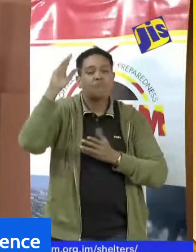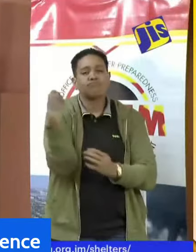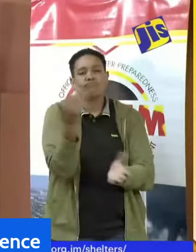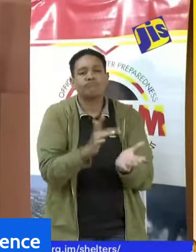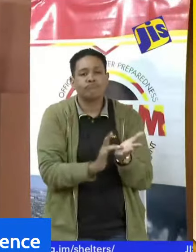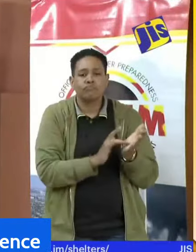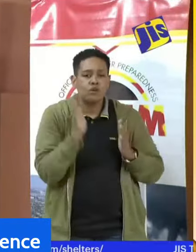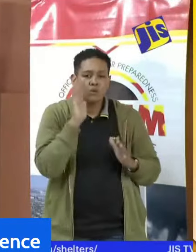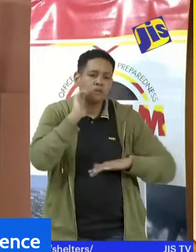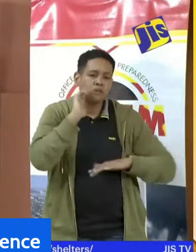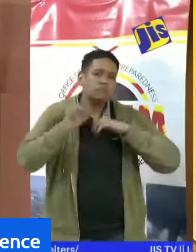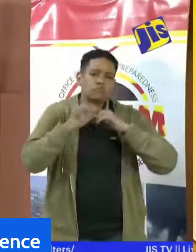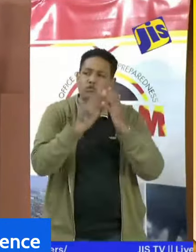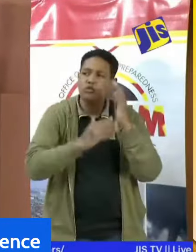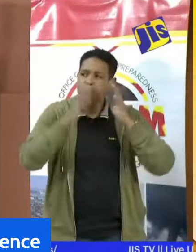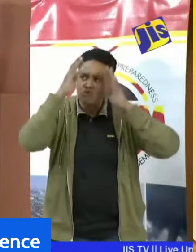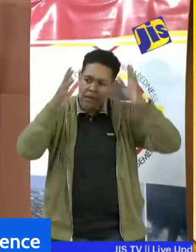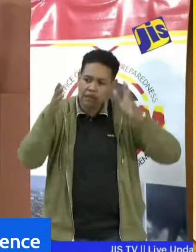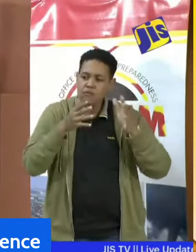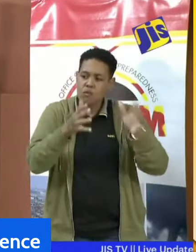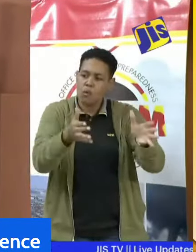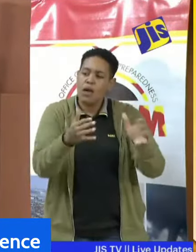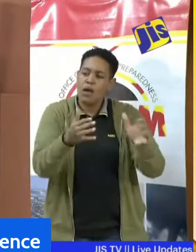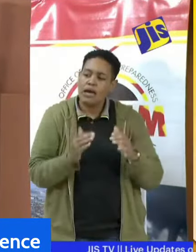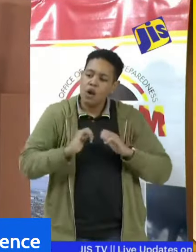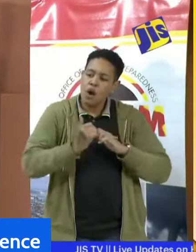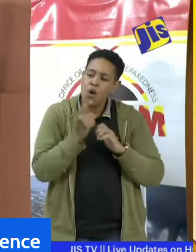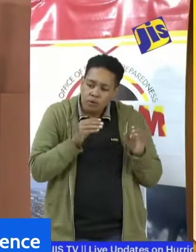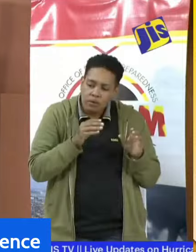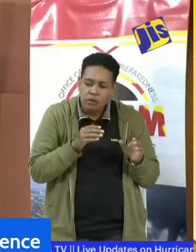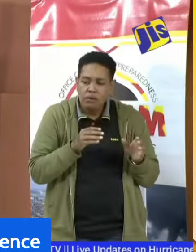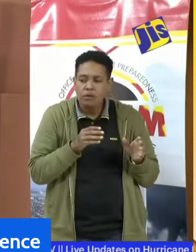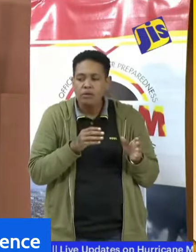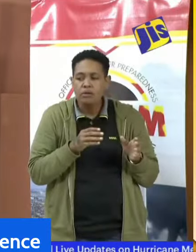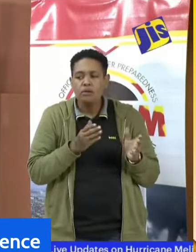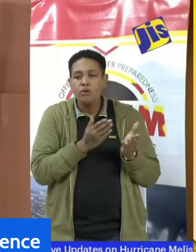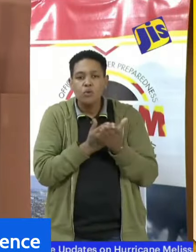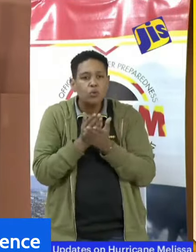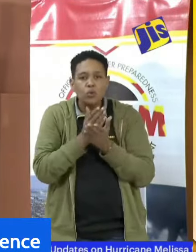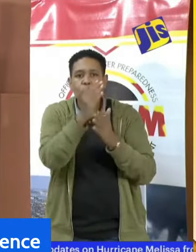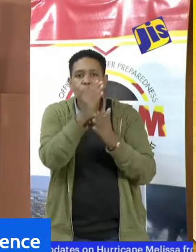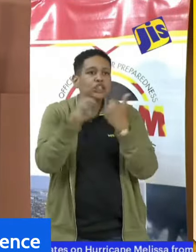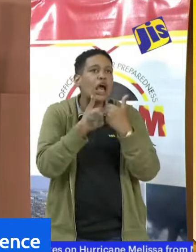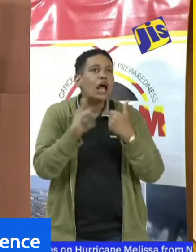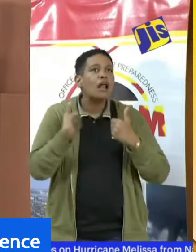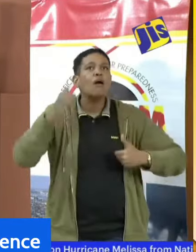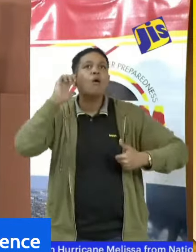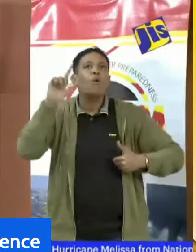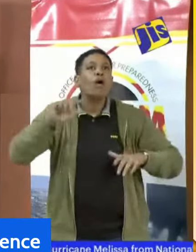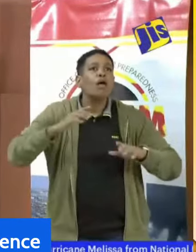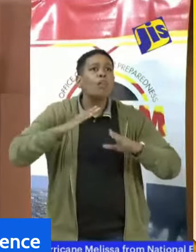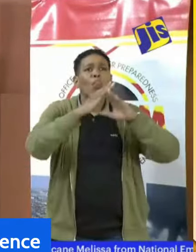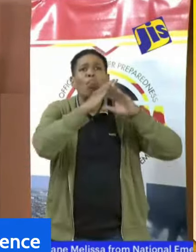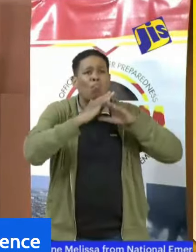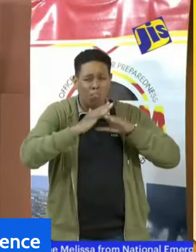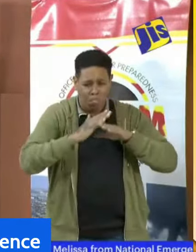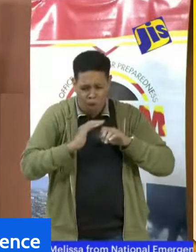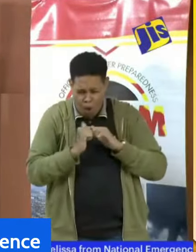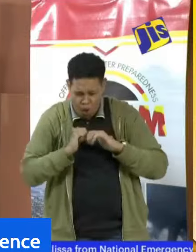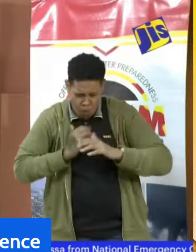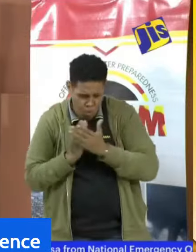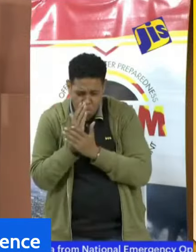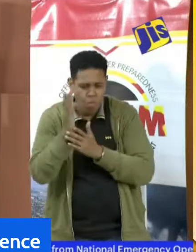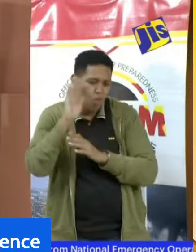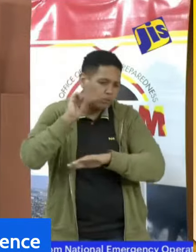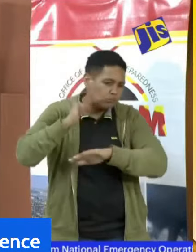we're putting in place some creative ways to maneuver the obstacles that we would likely encounter after the storm.